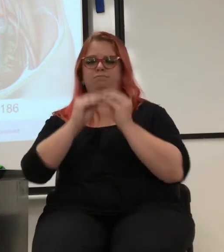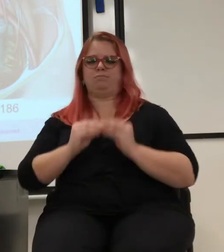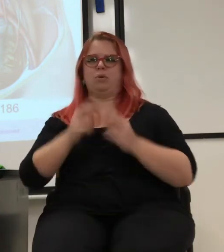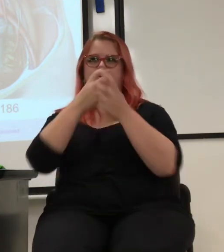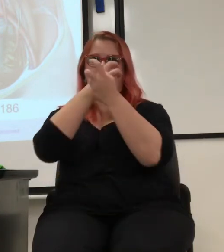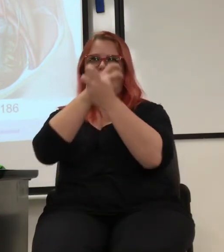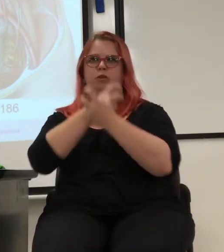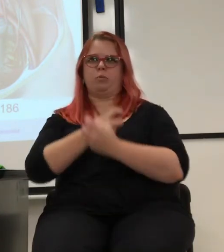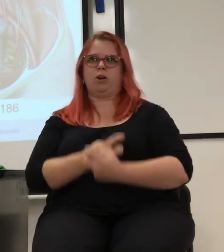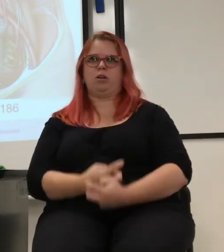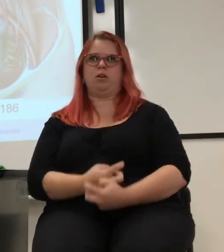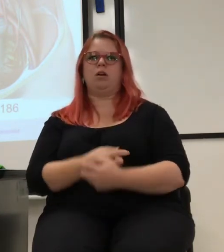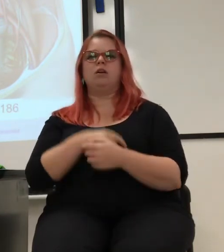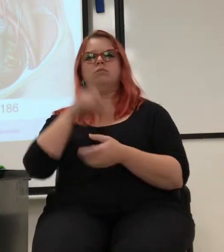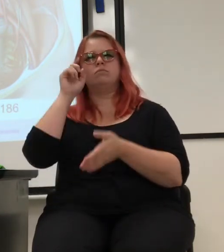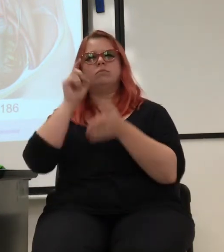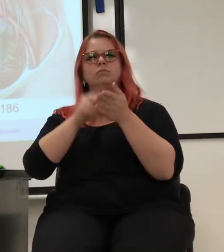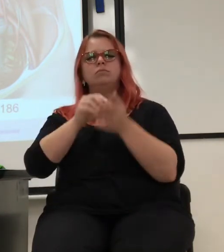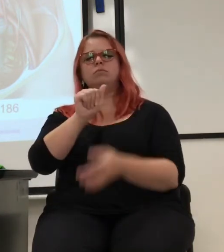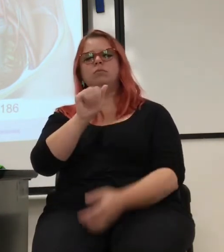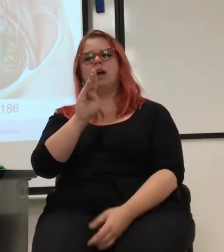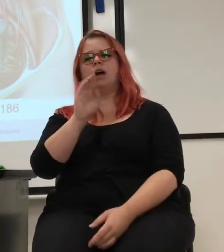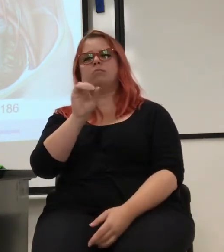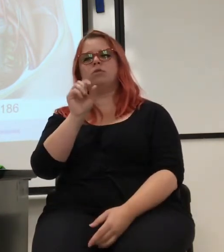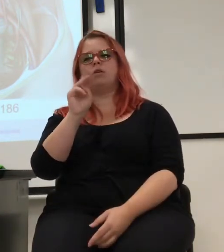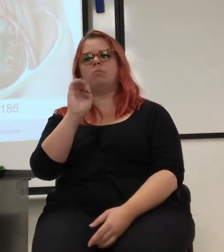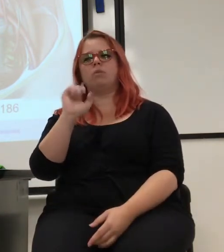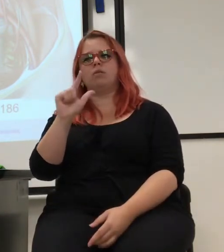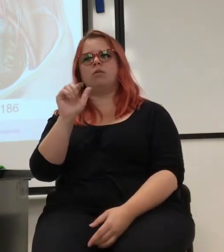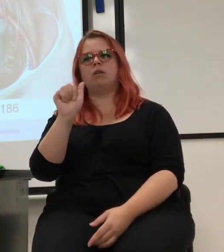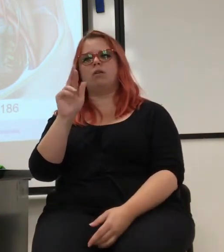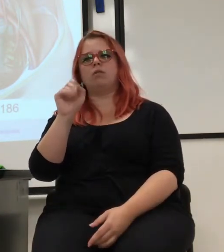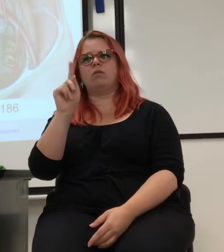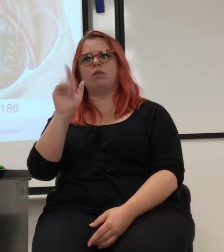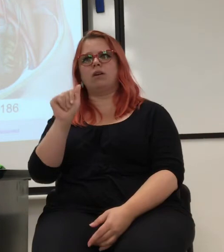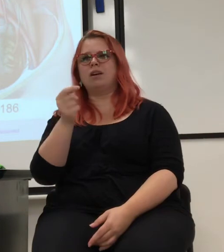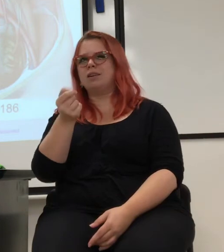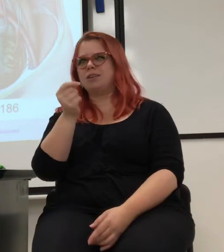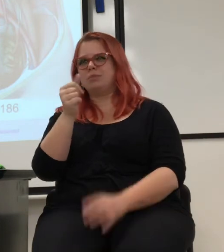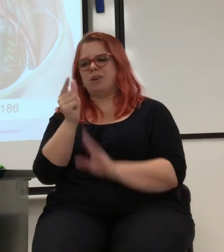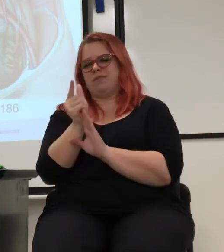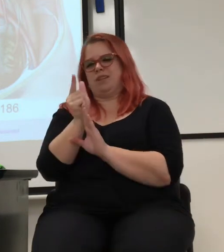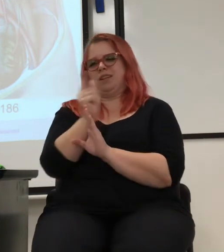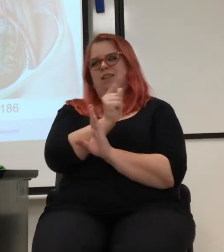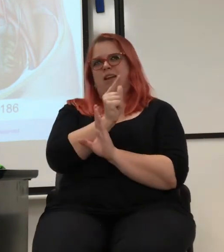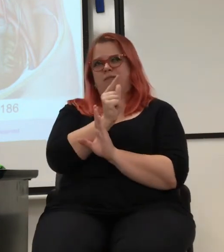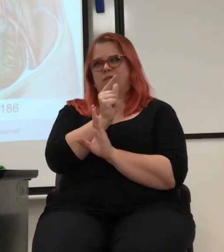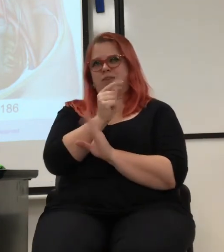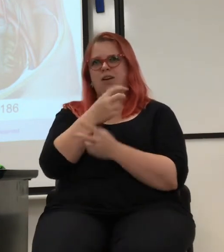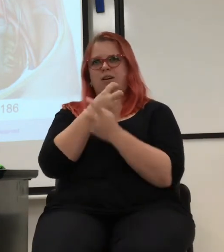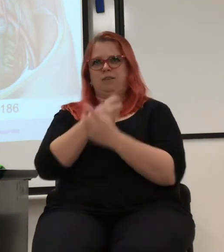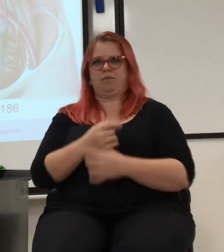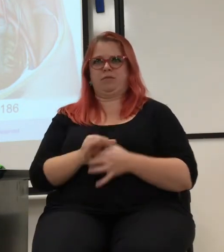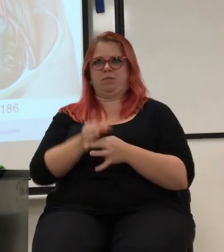And notice how the abdominal aorta, it's a little bit on the left of the vertebral column.